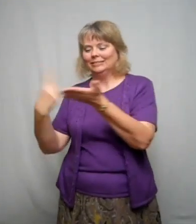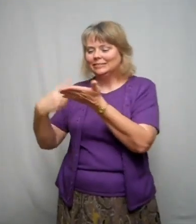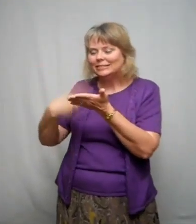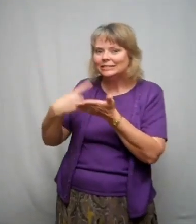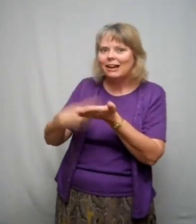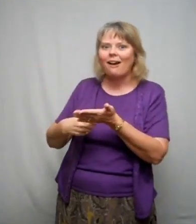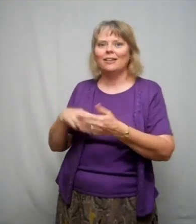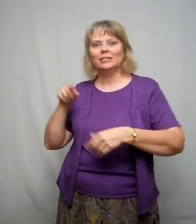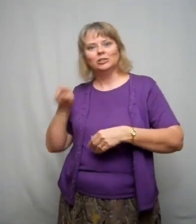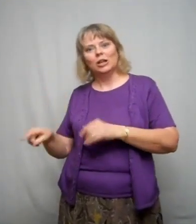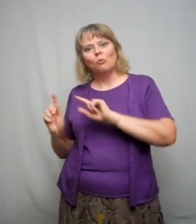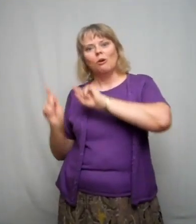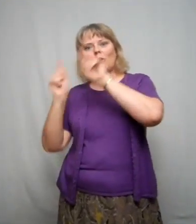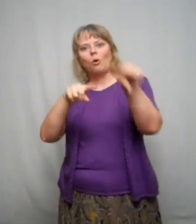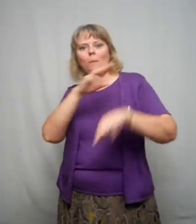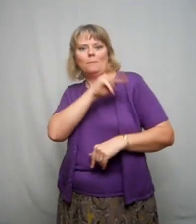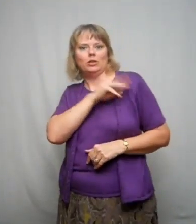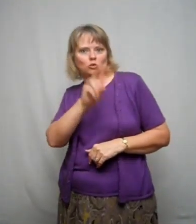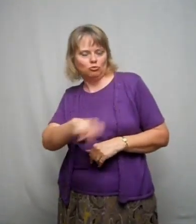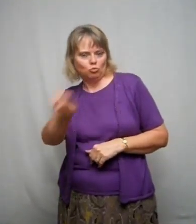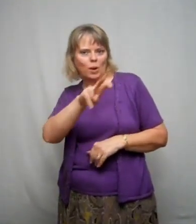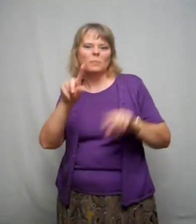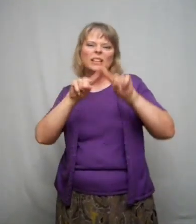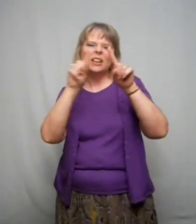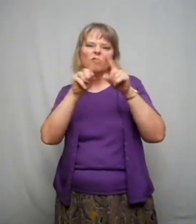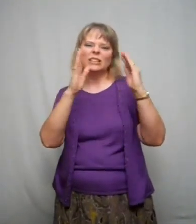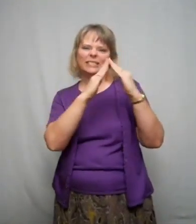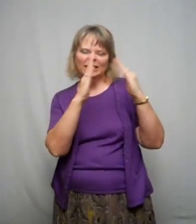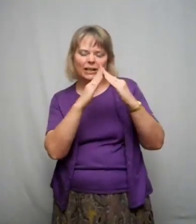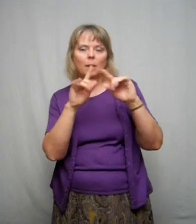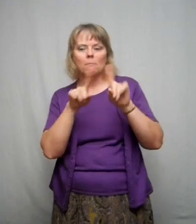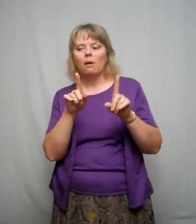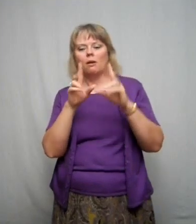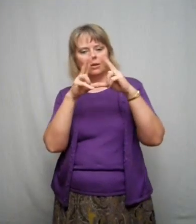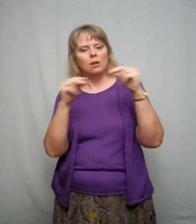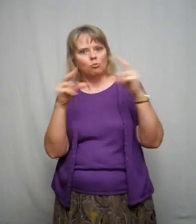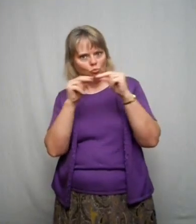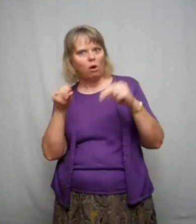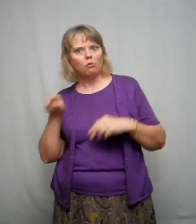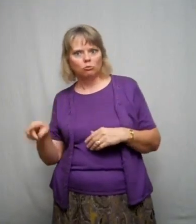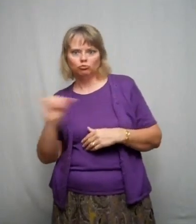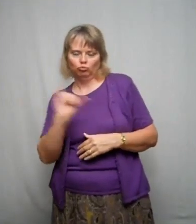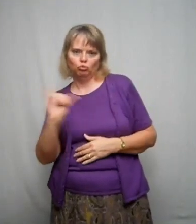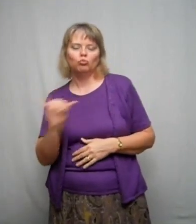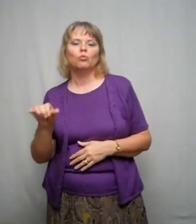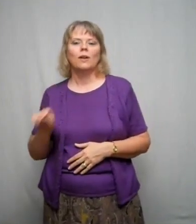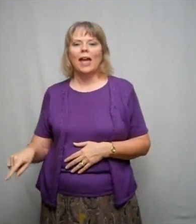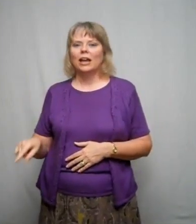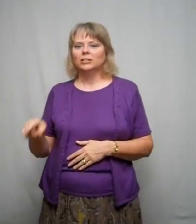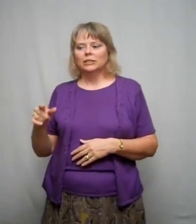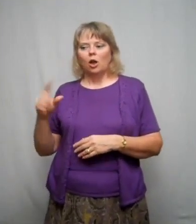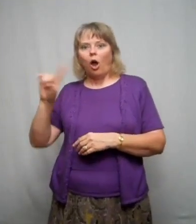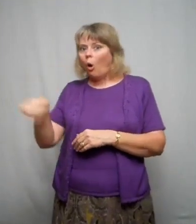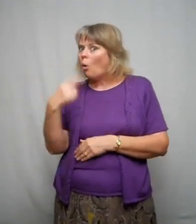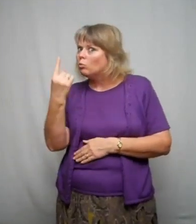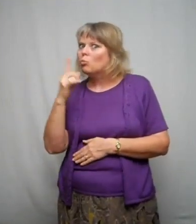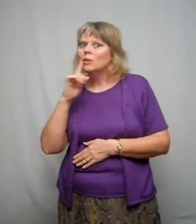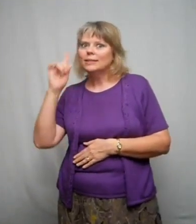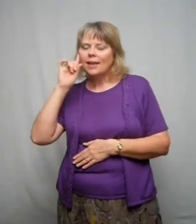began discussing, and she's going on a mission trip there to Nicaragua, but she was going to a different city. And she's the